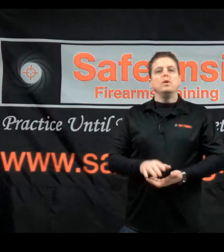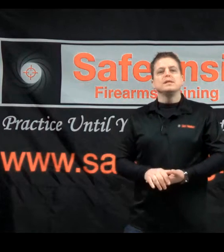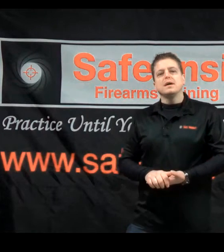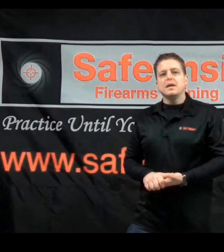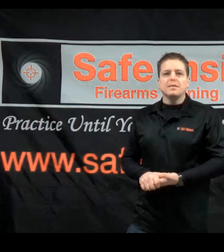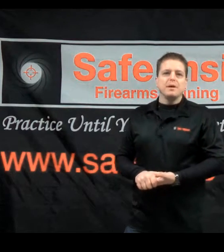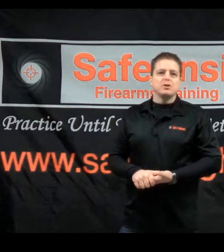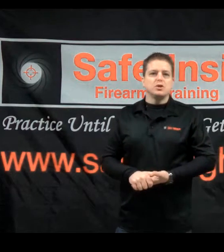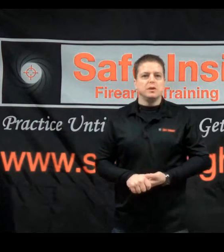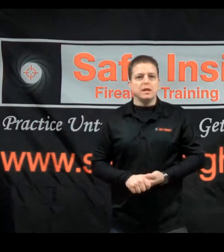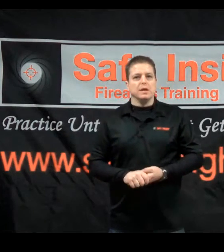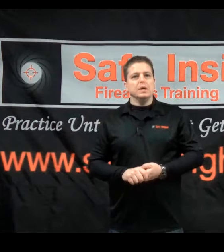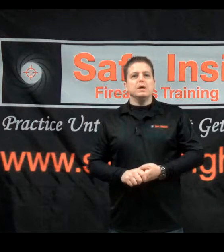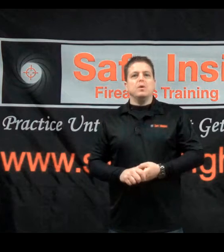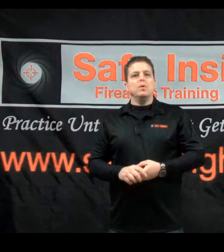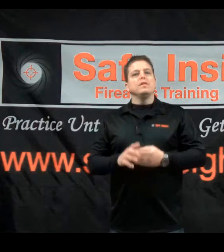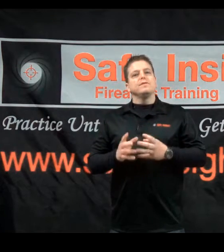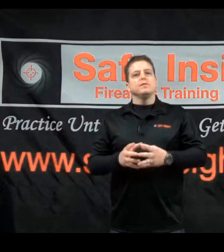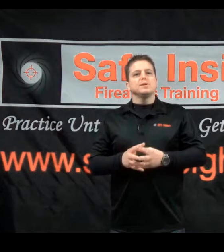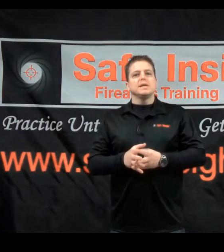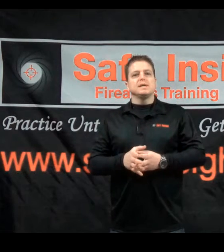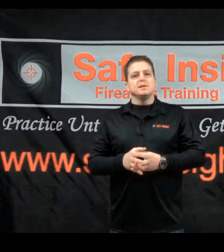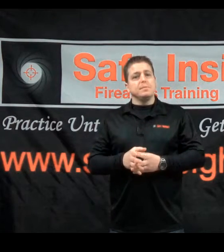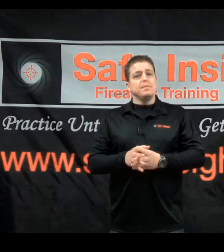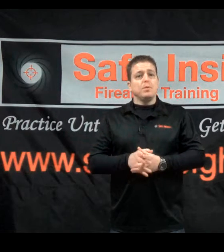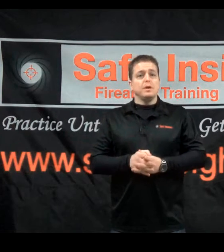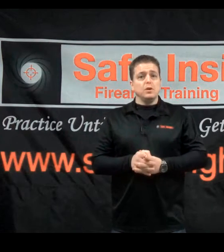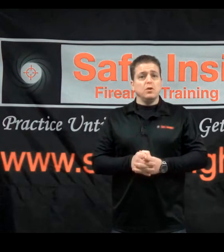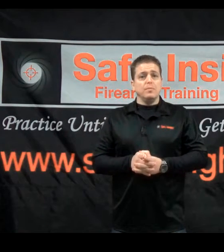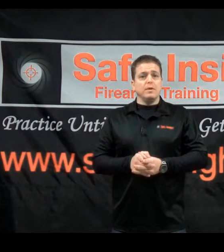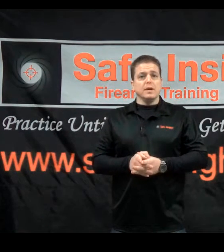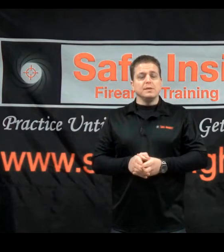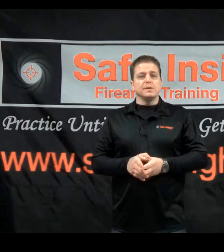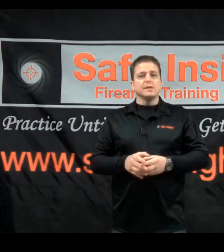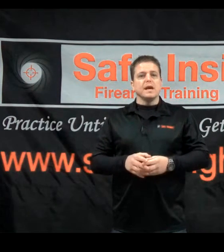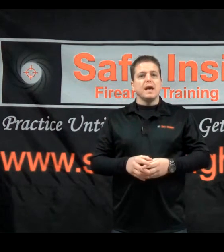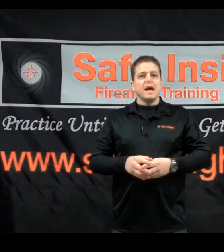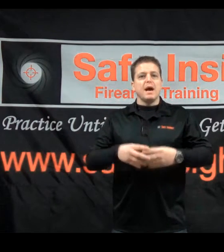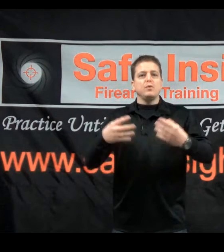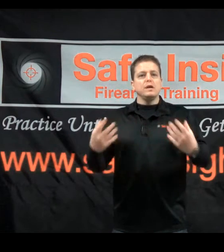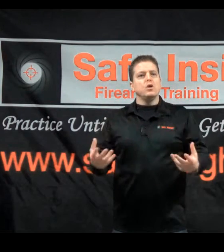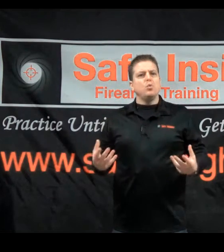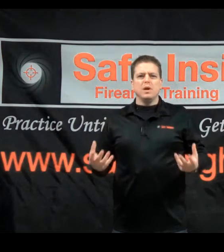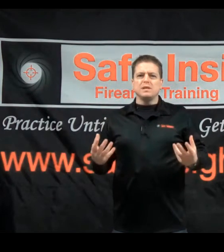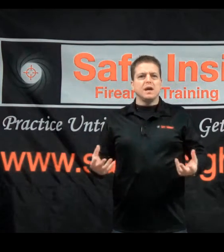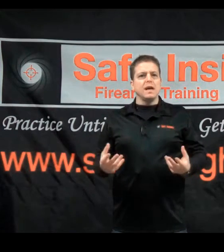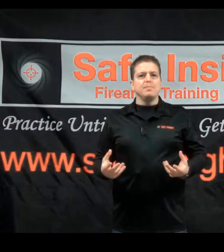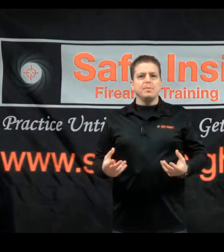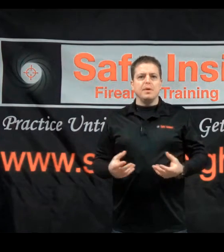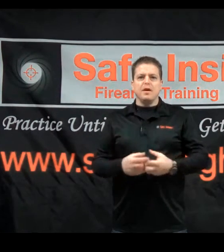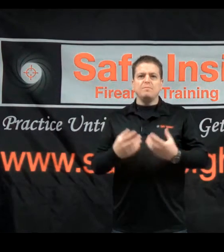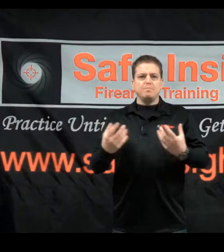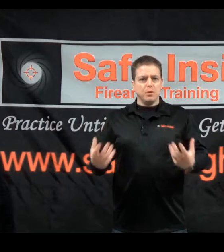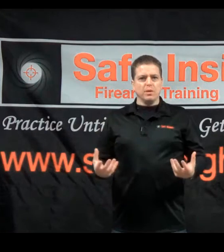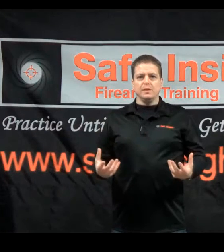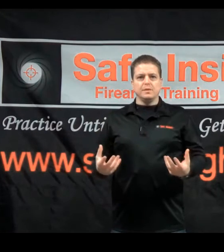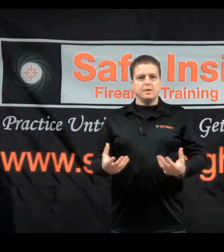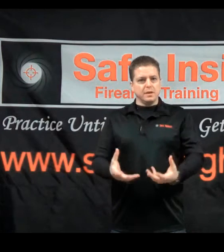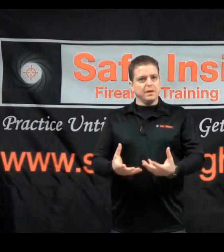When talking about shooting, one of the first things that people want to know about guns is, how do I know what type of bullet to get